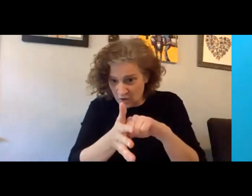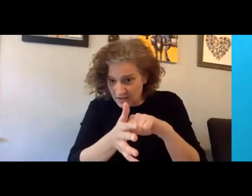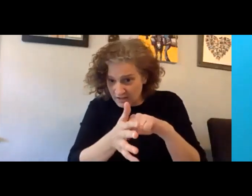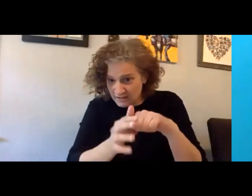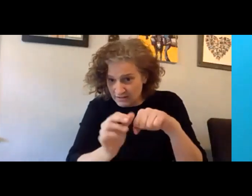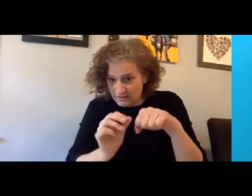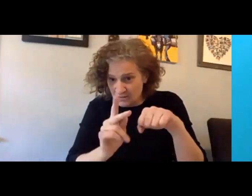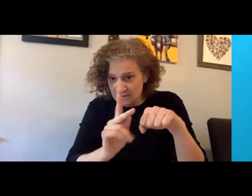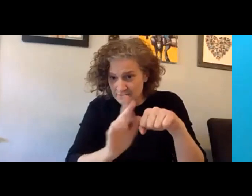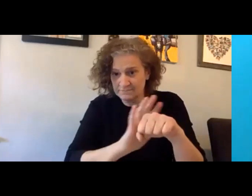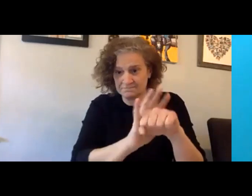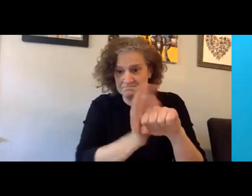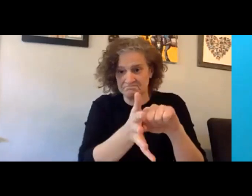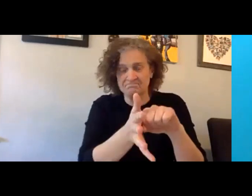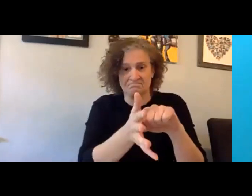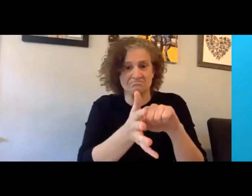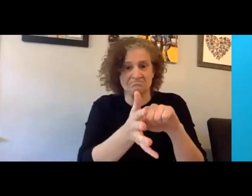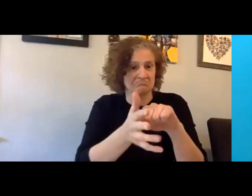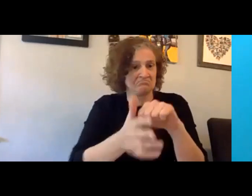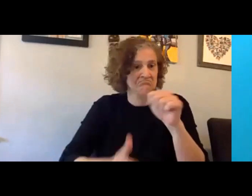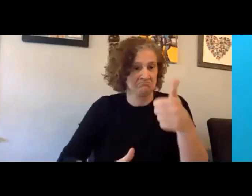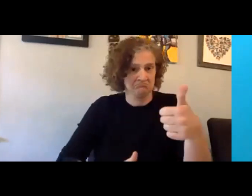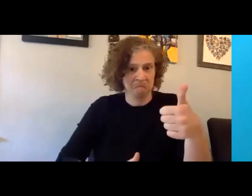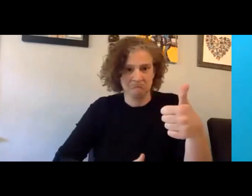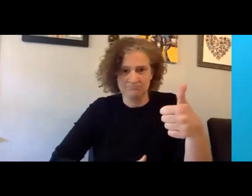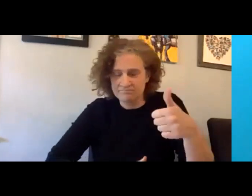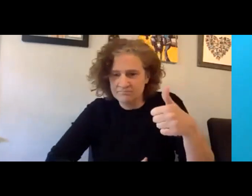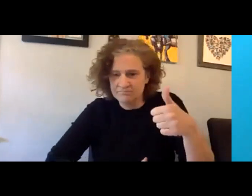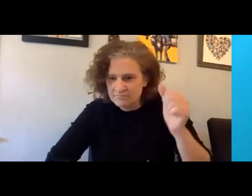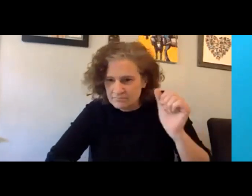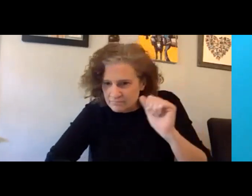Moves from your thumb to your pinky, coronavirus, okay?